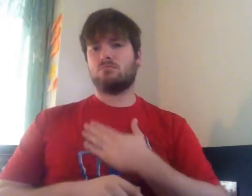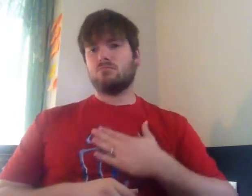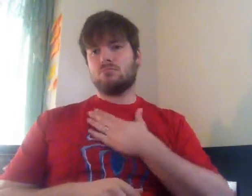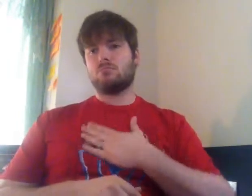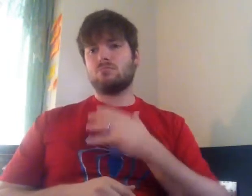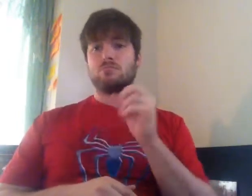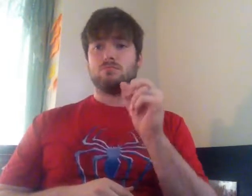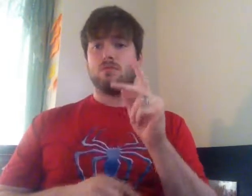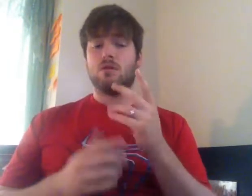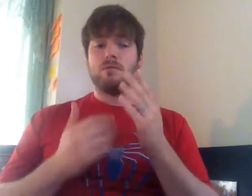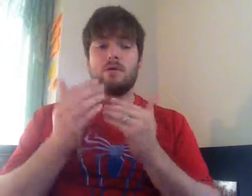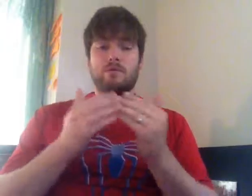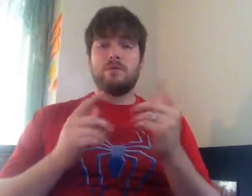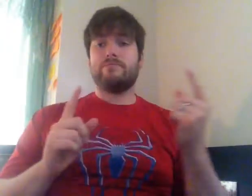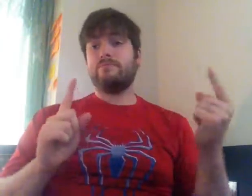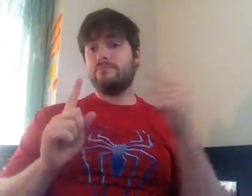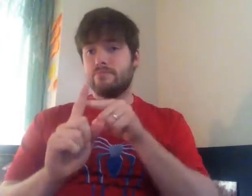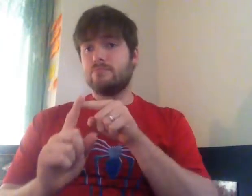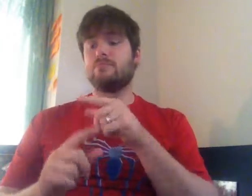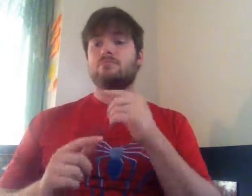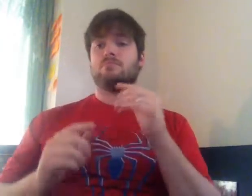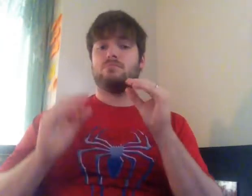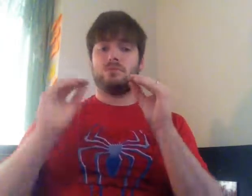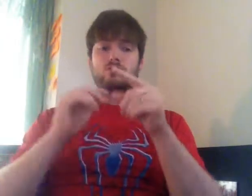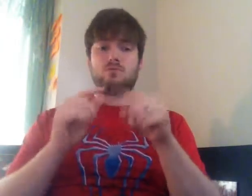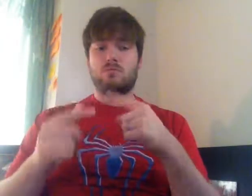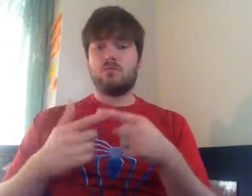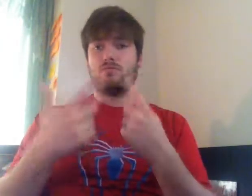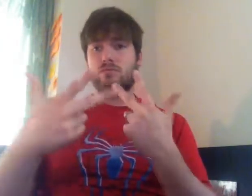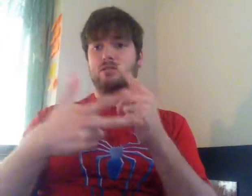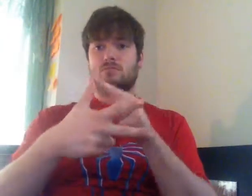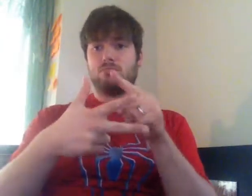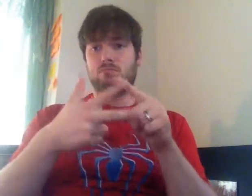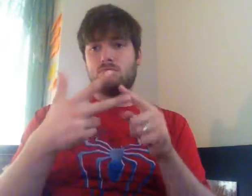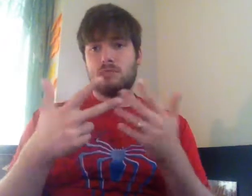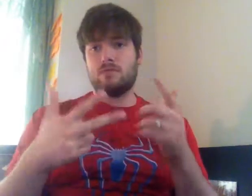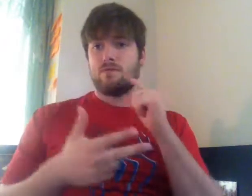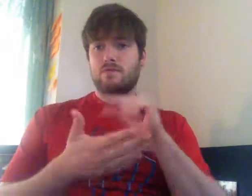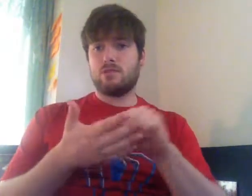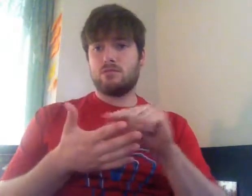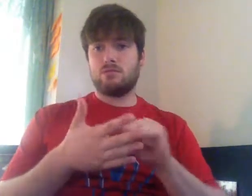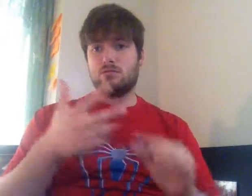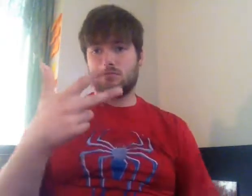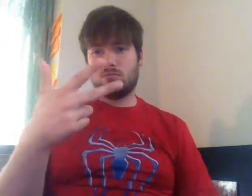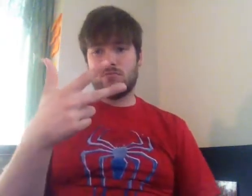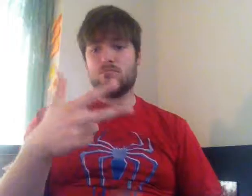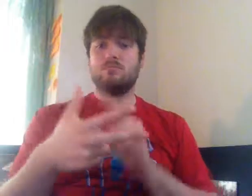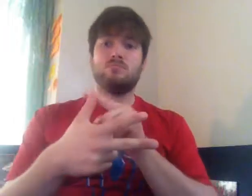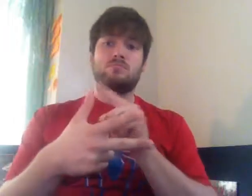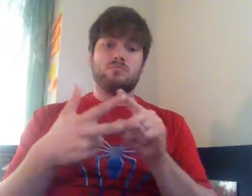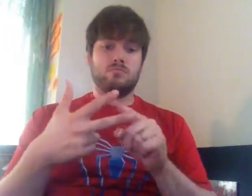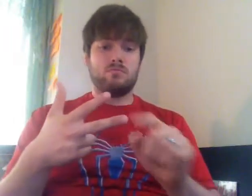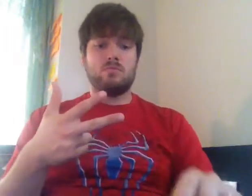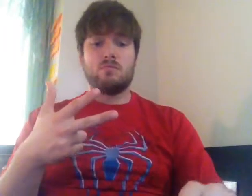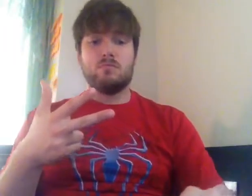That, including Colin, kind of an area of sort of unsettled weather in the tropics, enhanced thunderstorm activity that we've seen